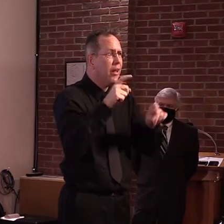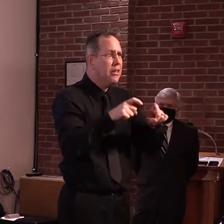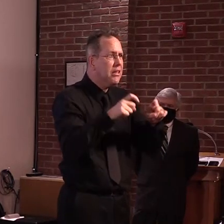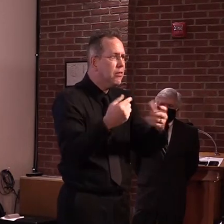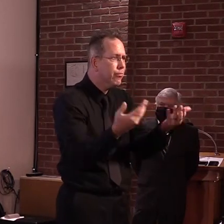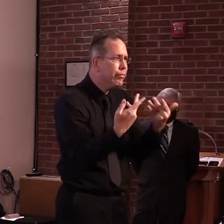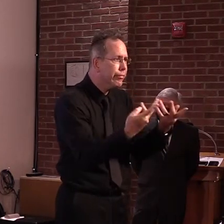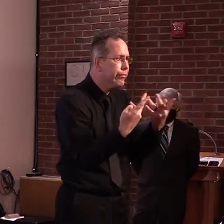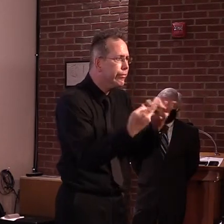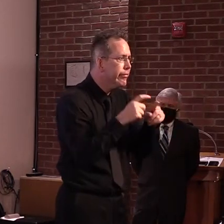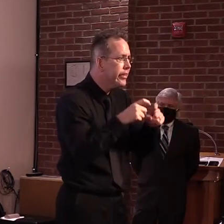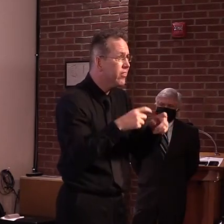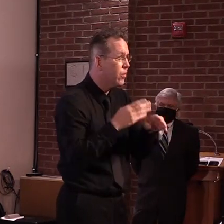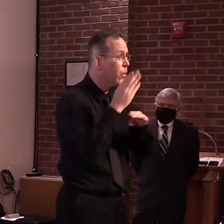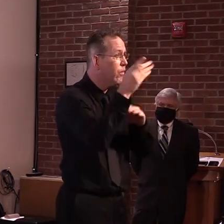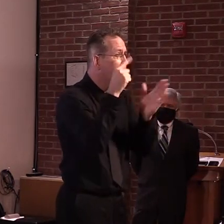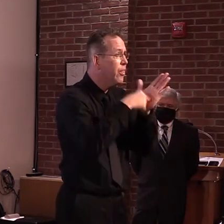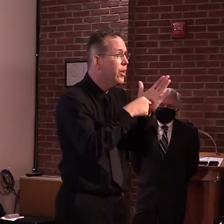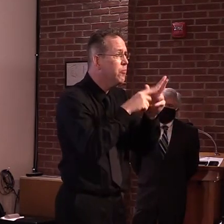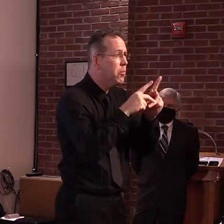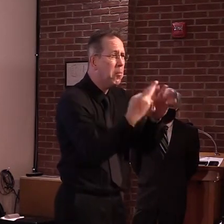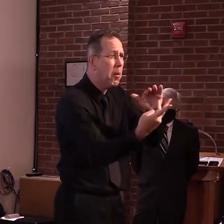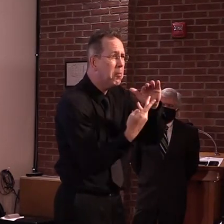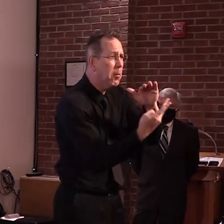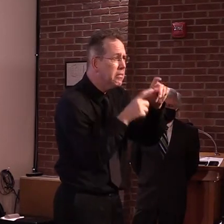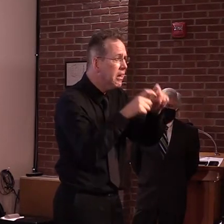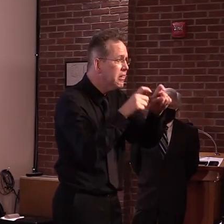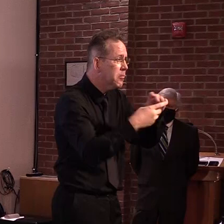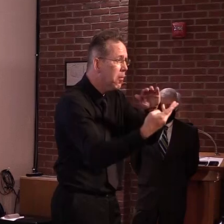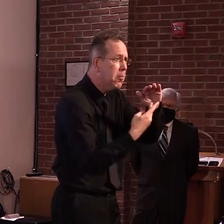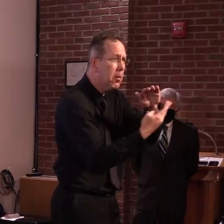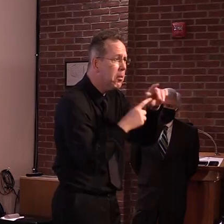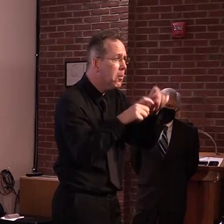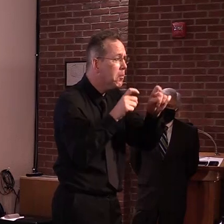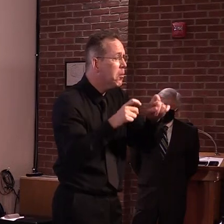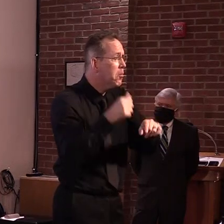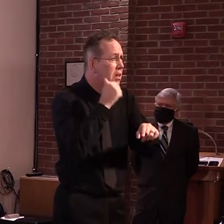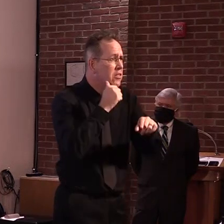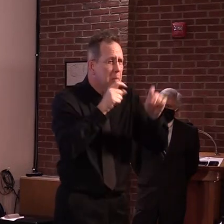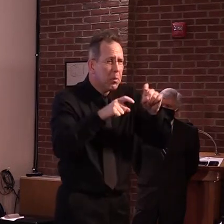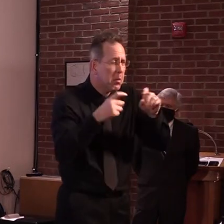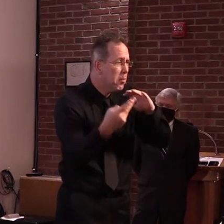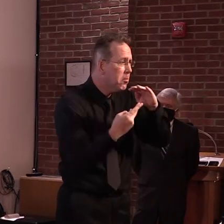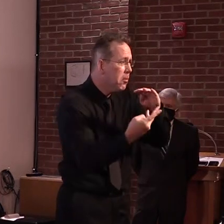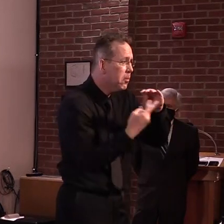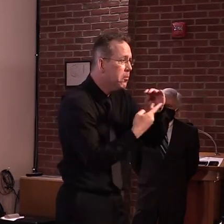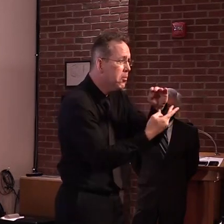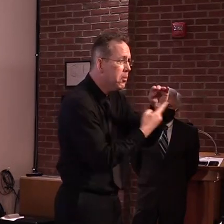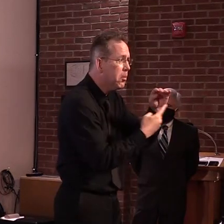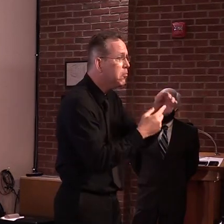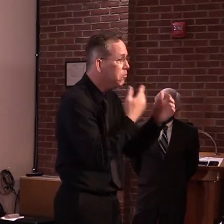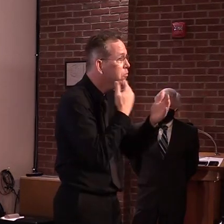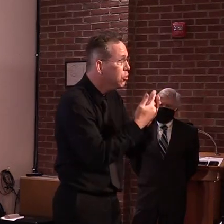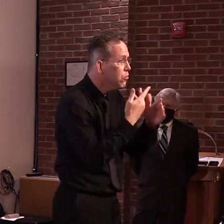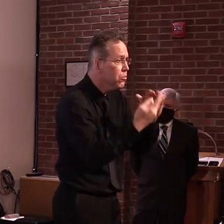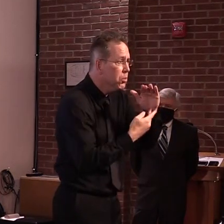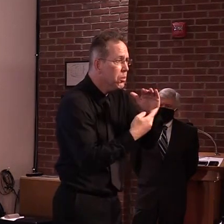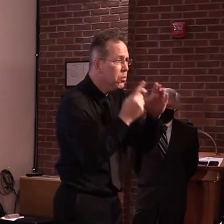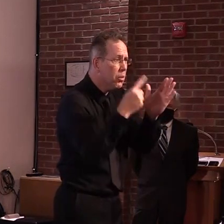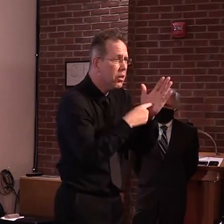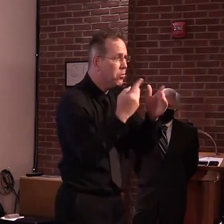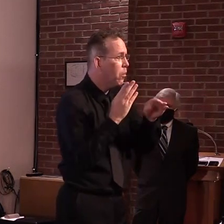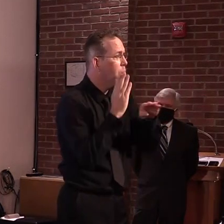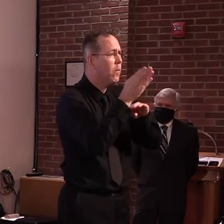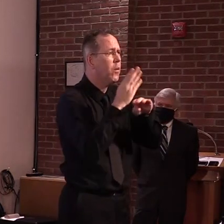to surpass its 100 tests occurred target. And to date, we have tested nearly